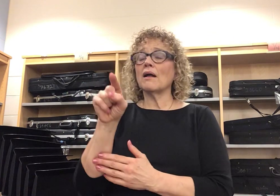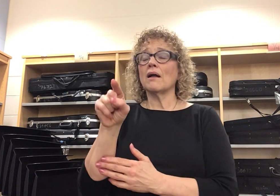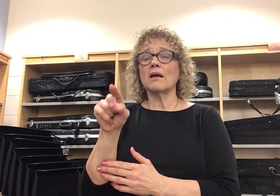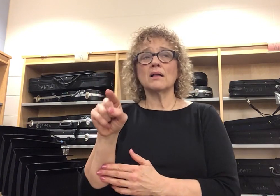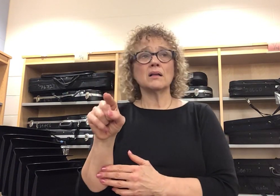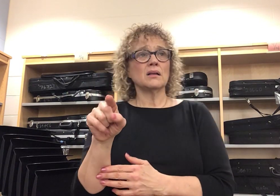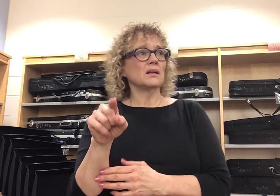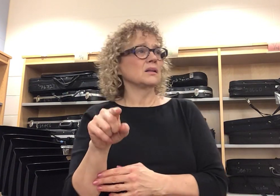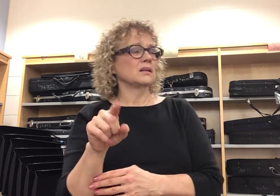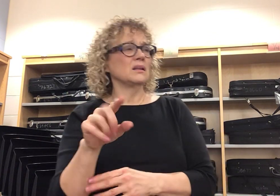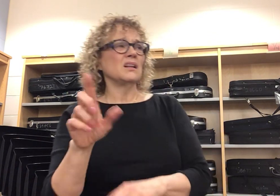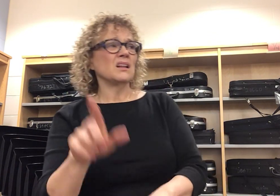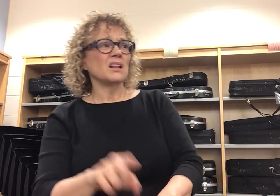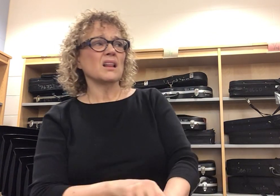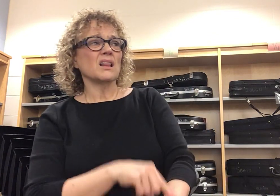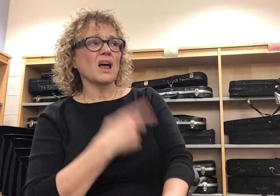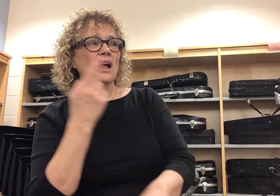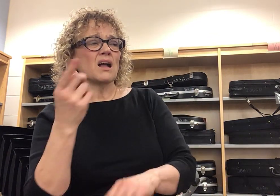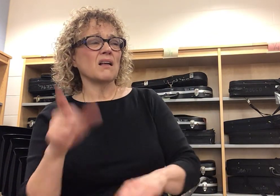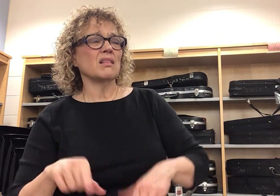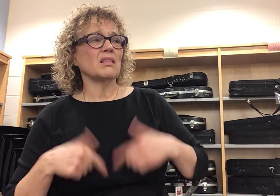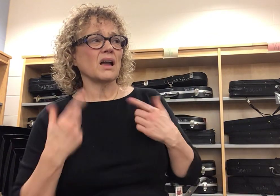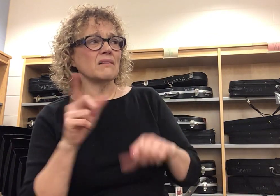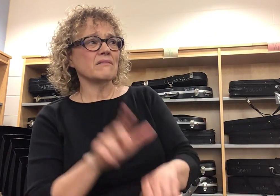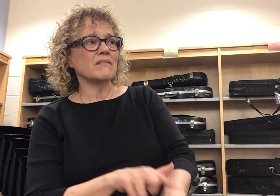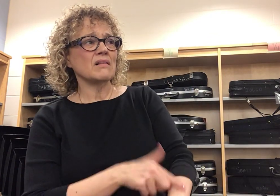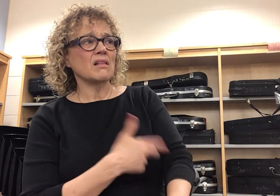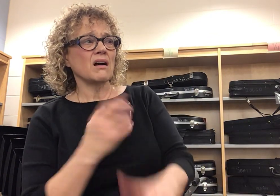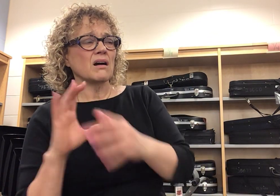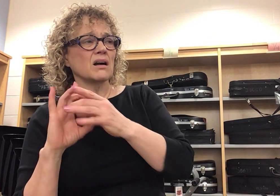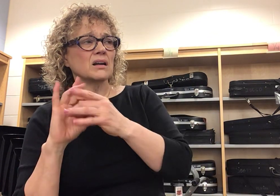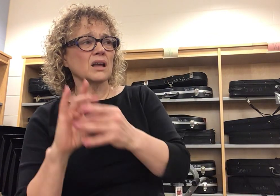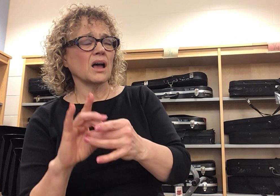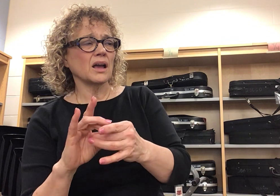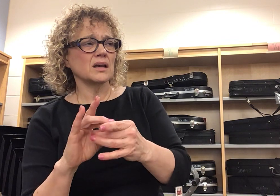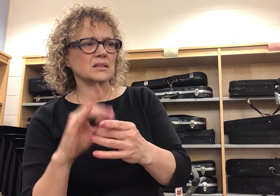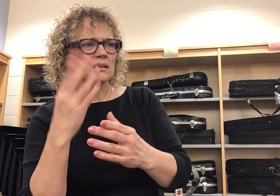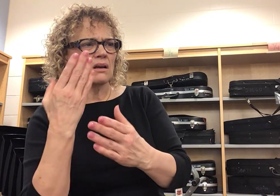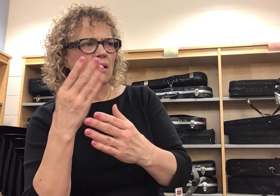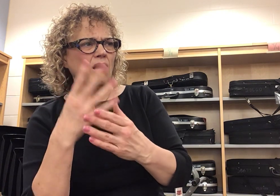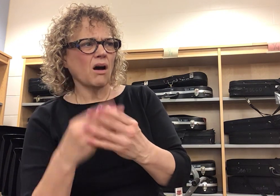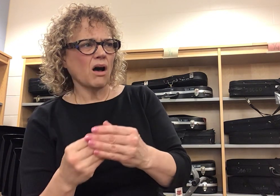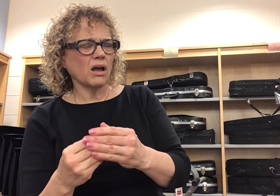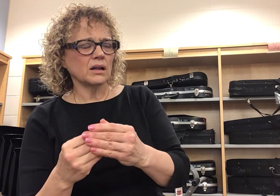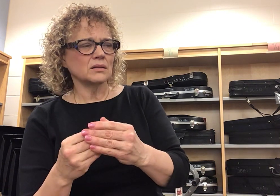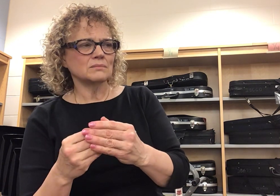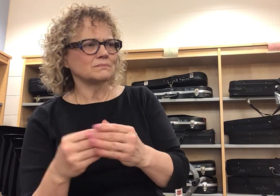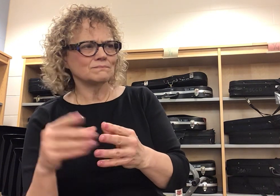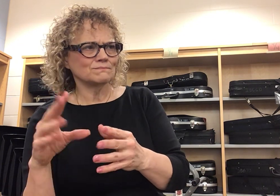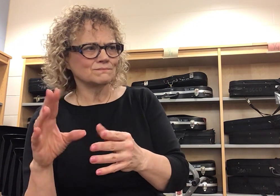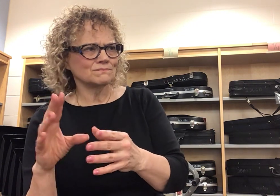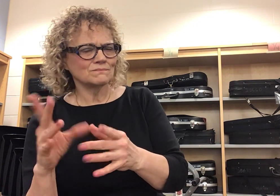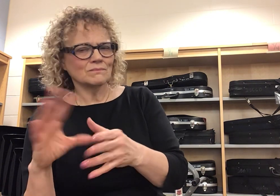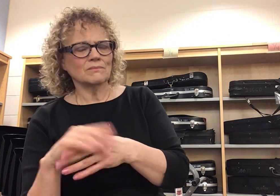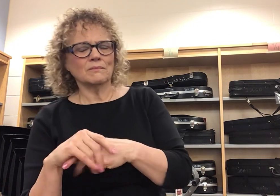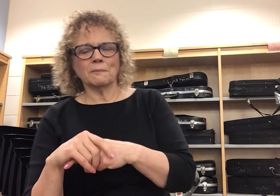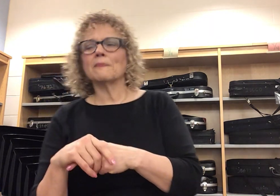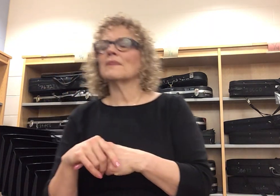ties on Hanscom Boulevard. Good. Lifelong ties forged